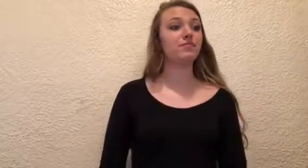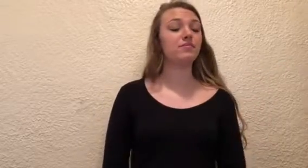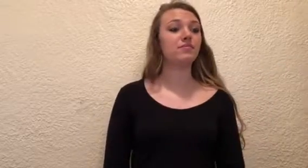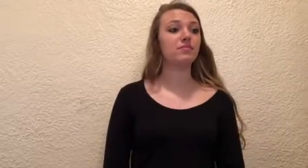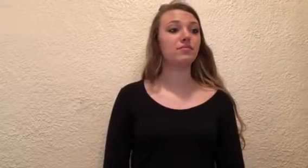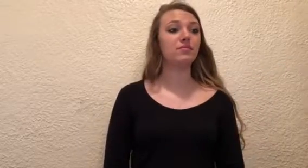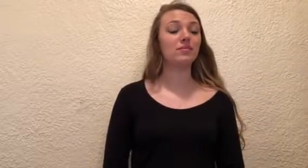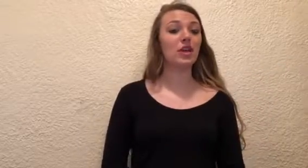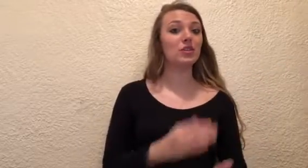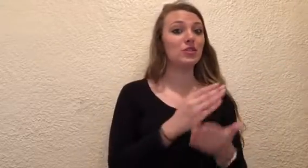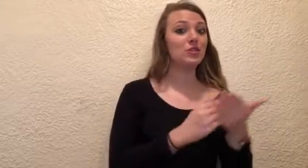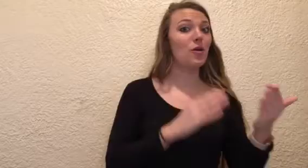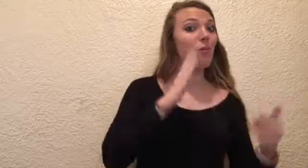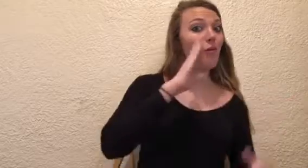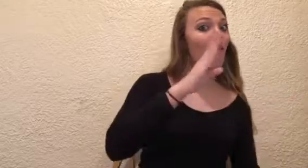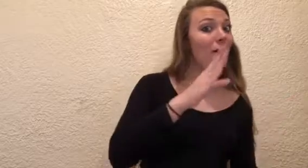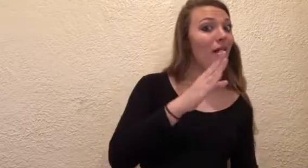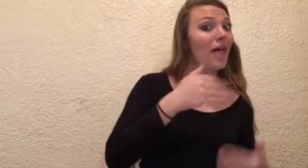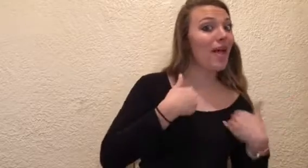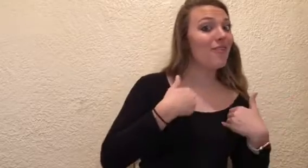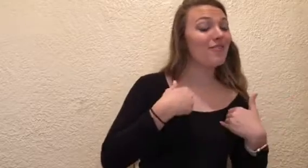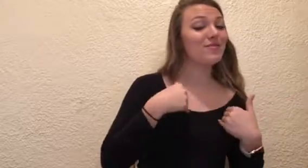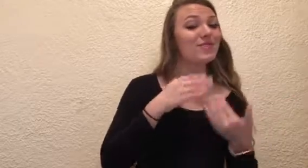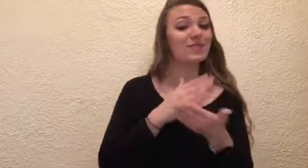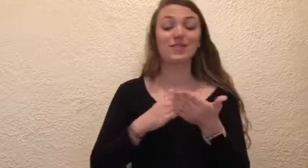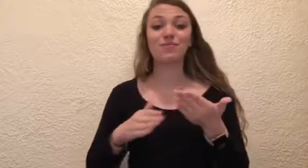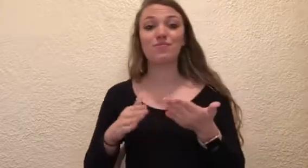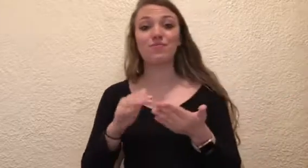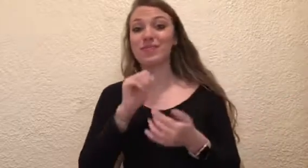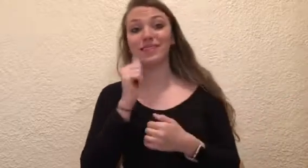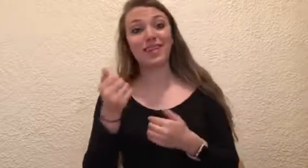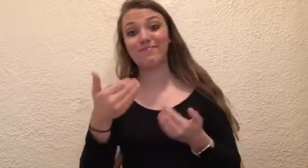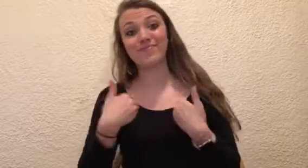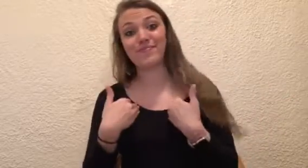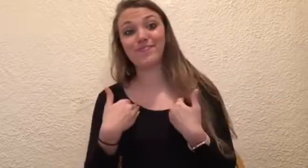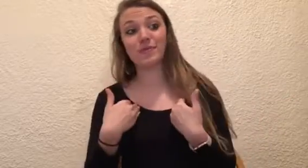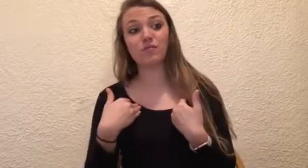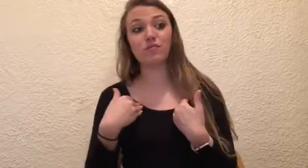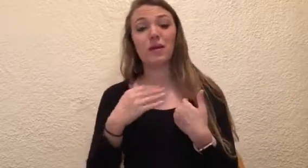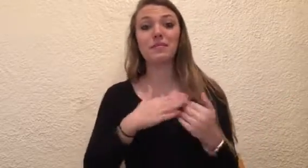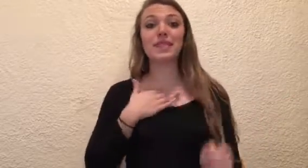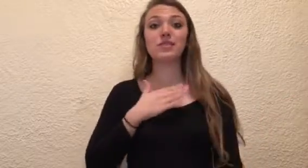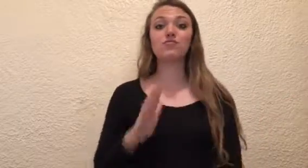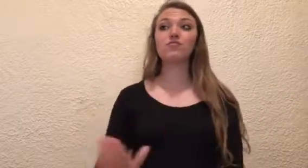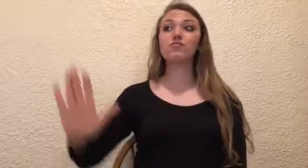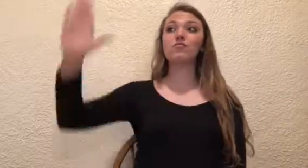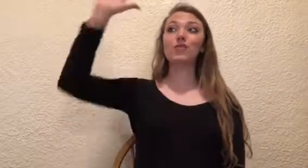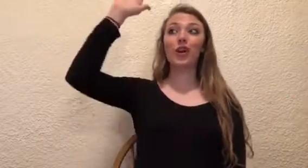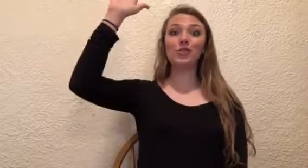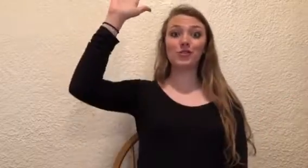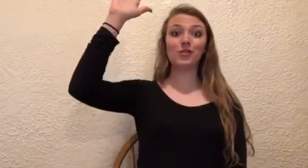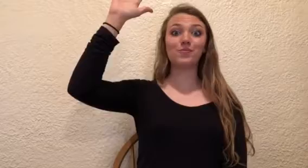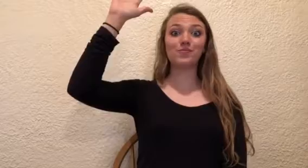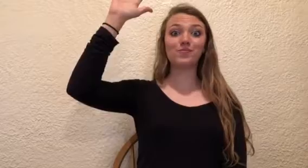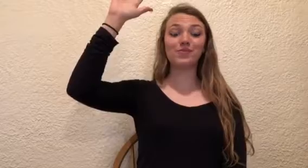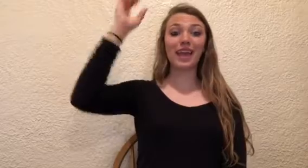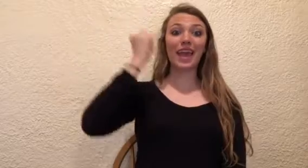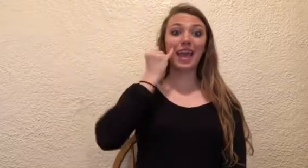Some will, some won't. Raise your hand if you're a cricket. Raise your hand if you have